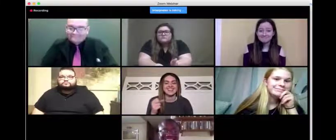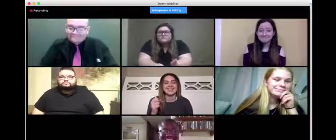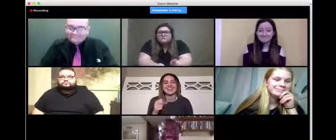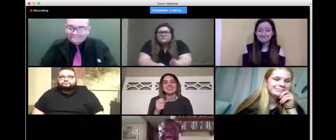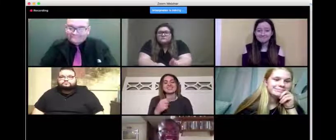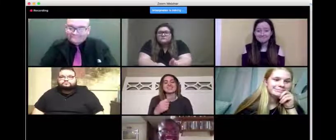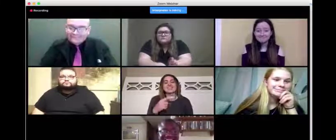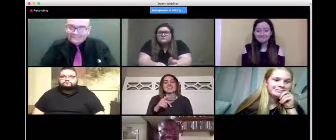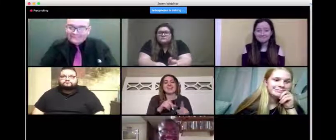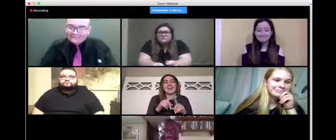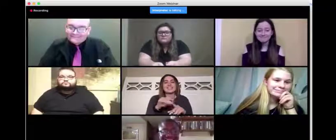involved in